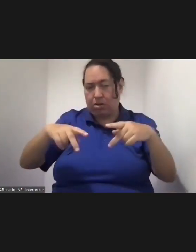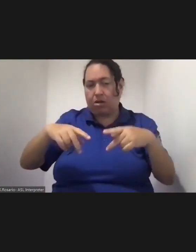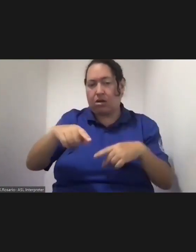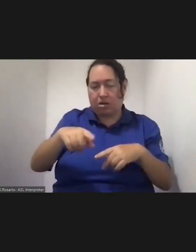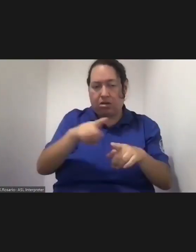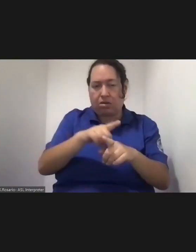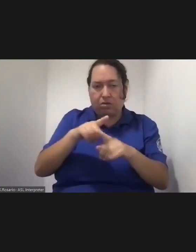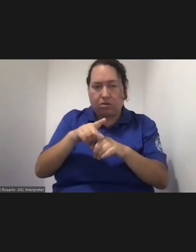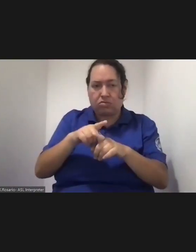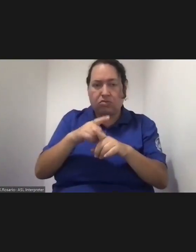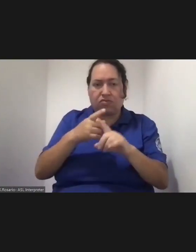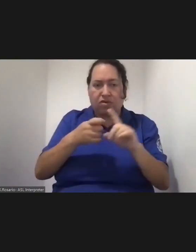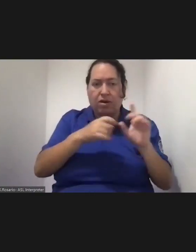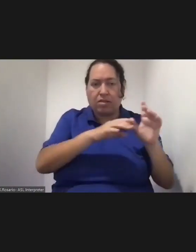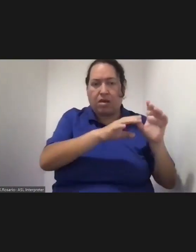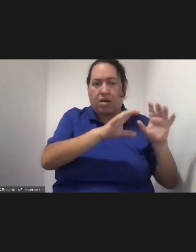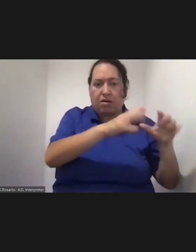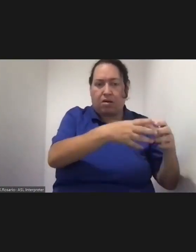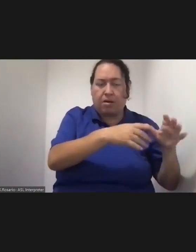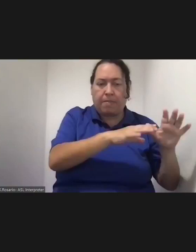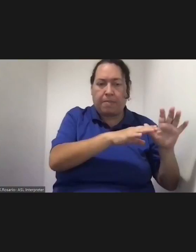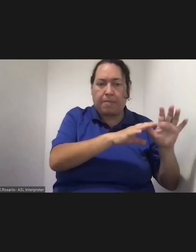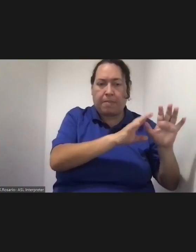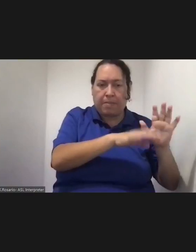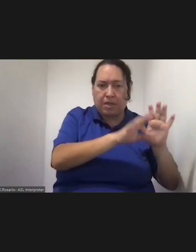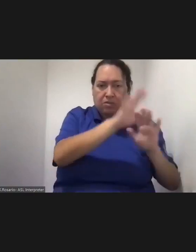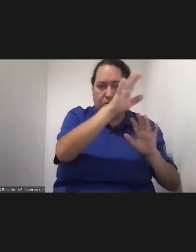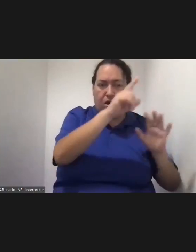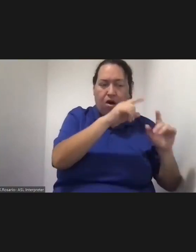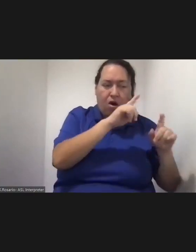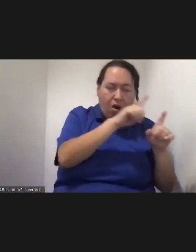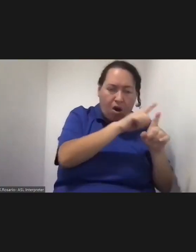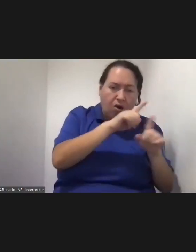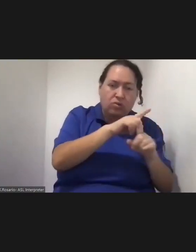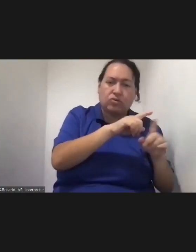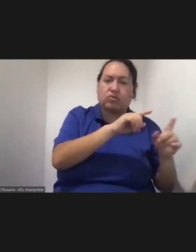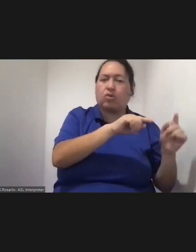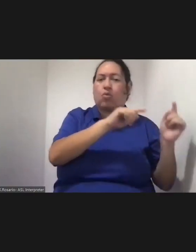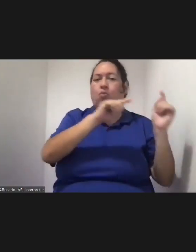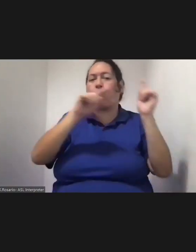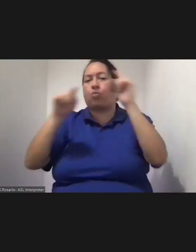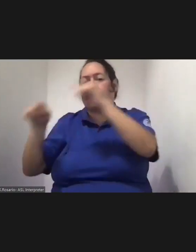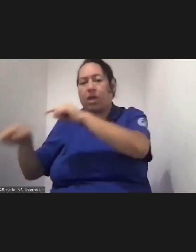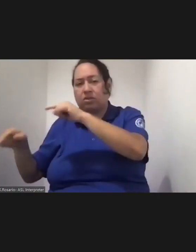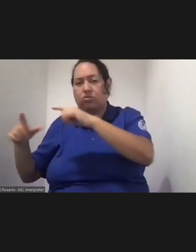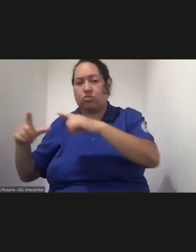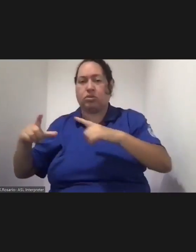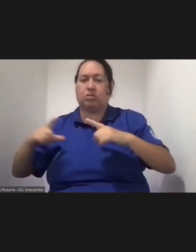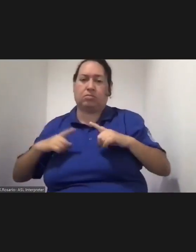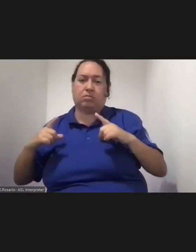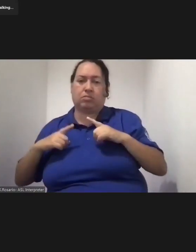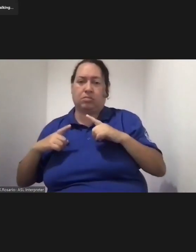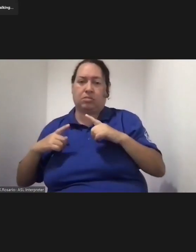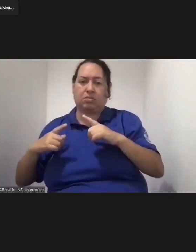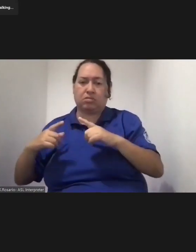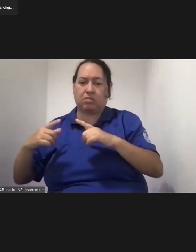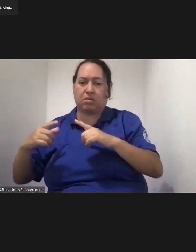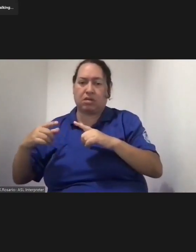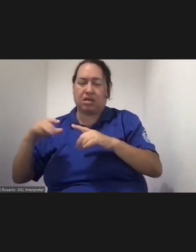cluster visited the A-class lounge. So that is the connection of the cases.